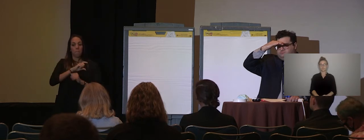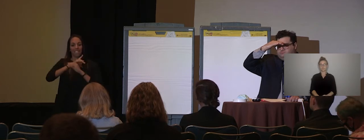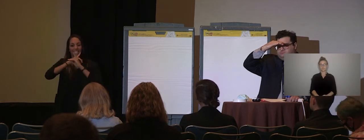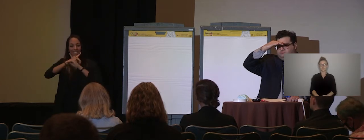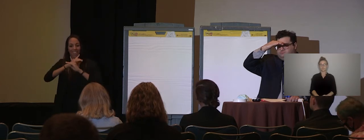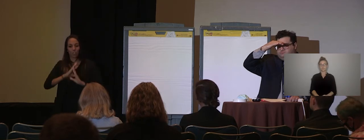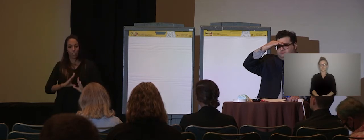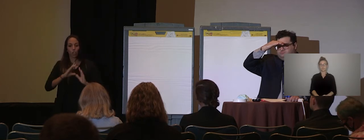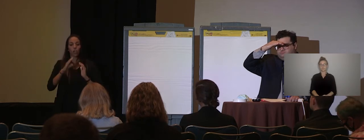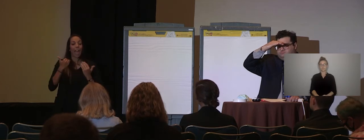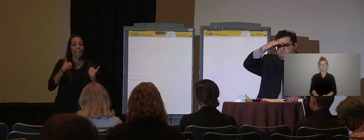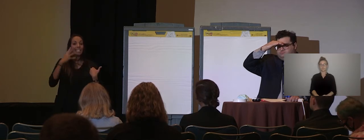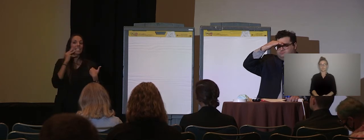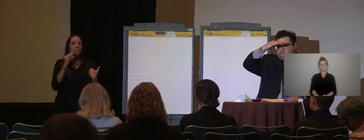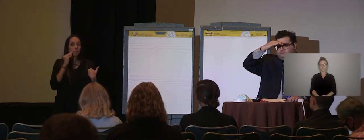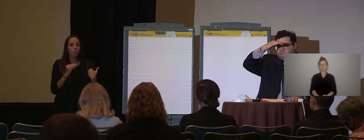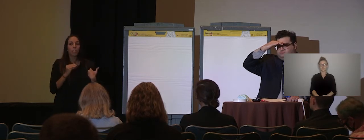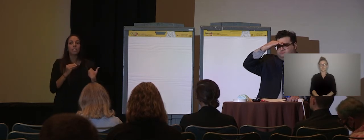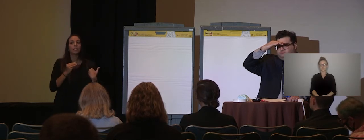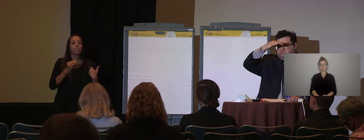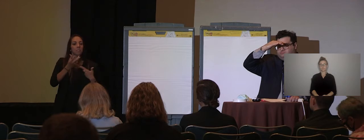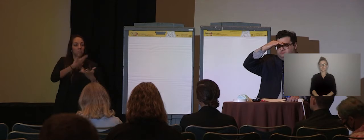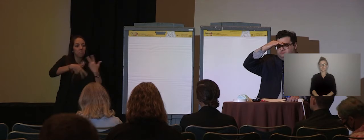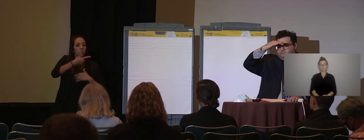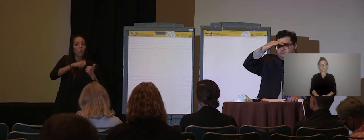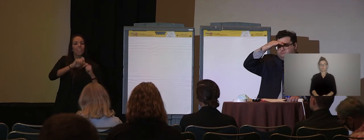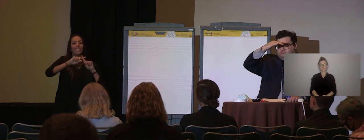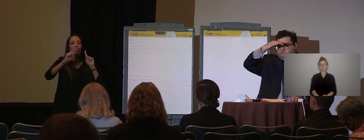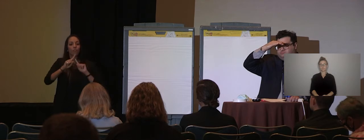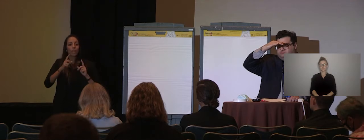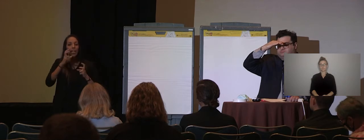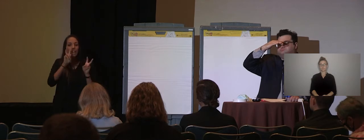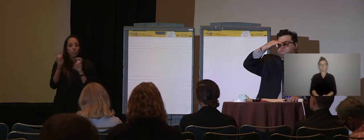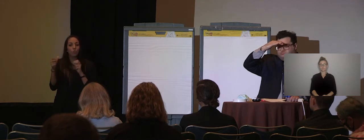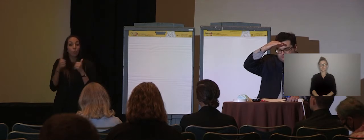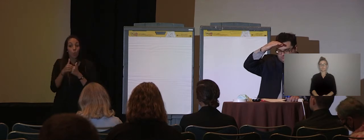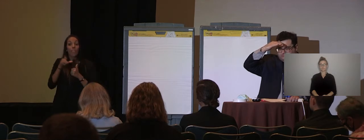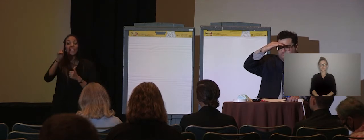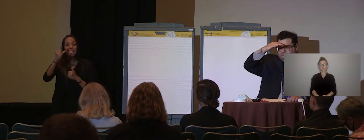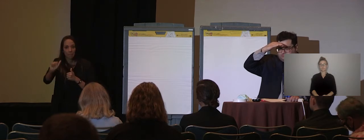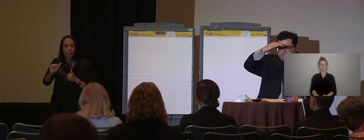experience dealing with certain issue with the handicap?